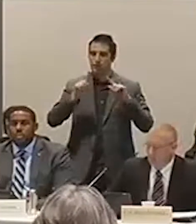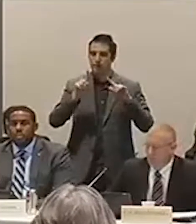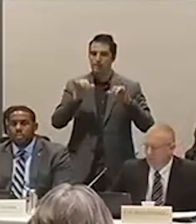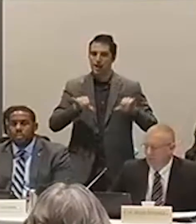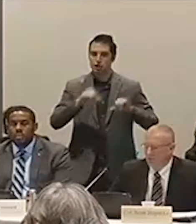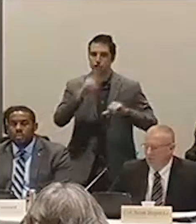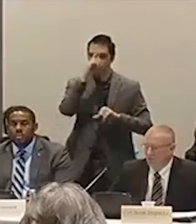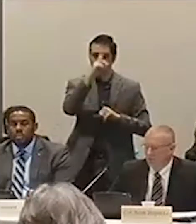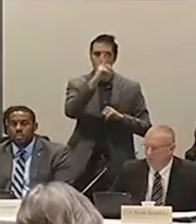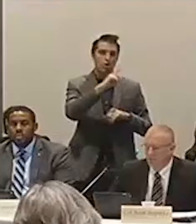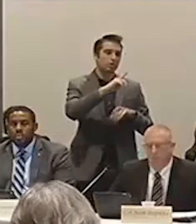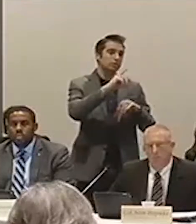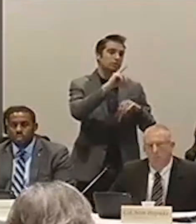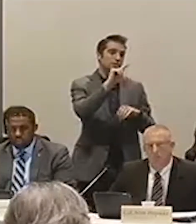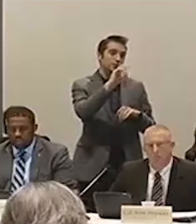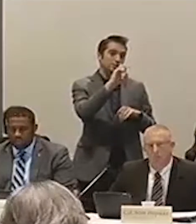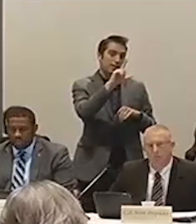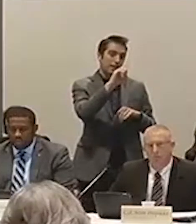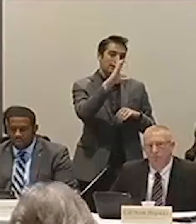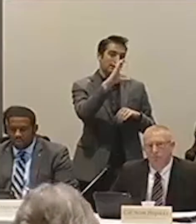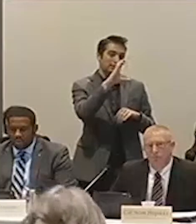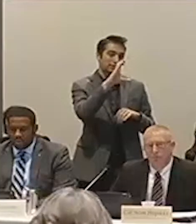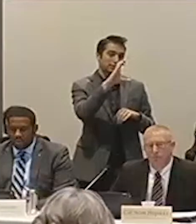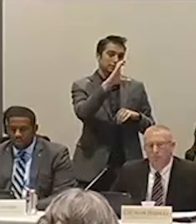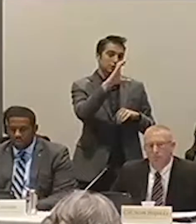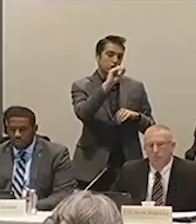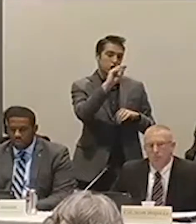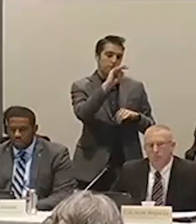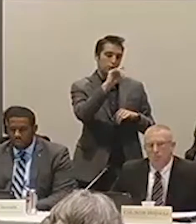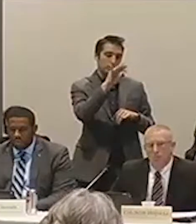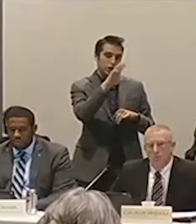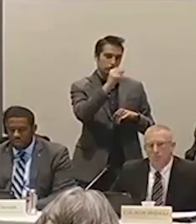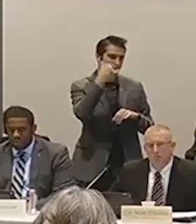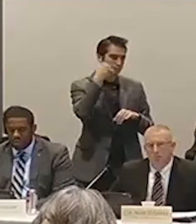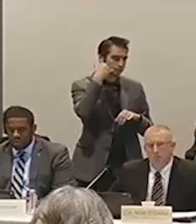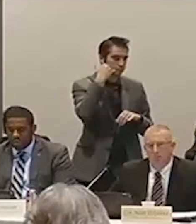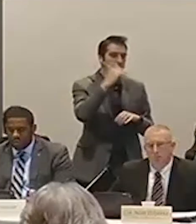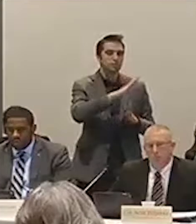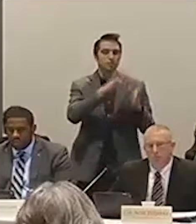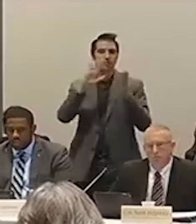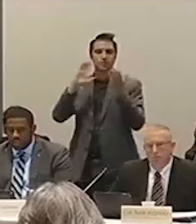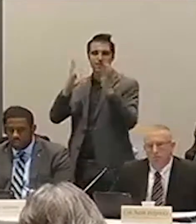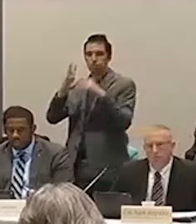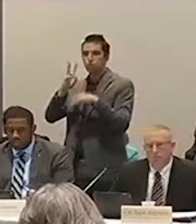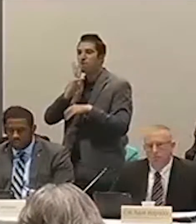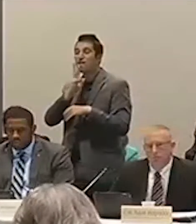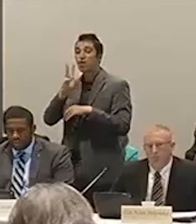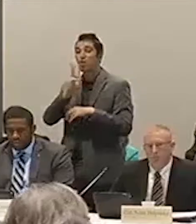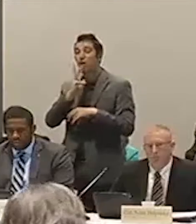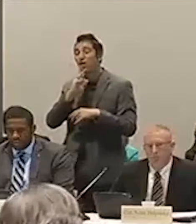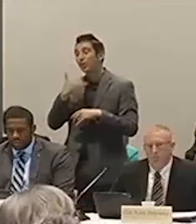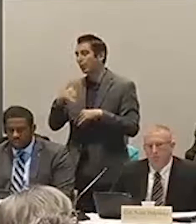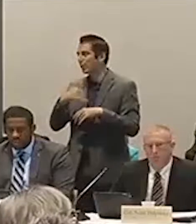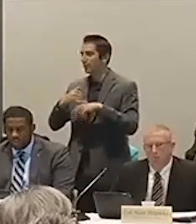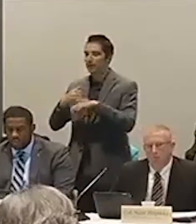for telecommunications versus energy versus water. Water is a very inflationary trend.